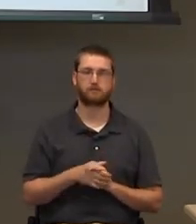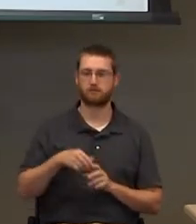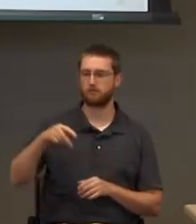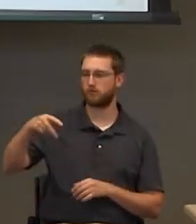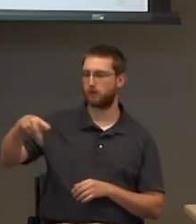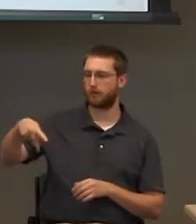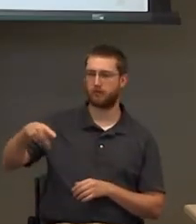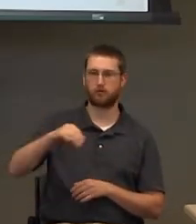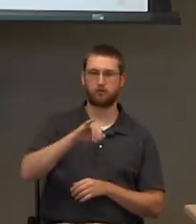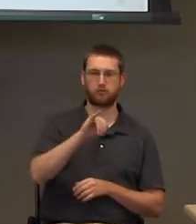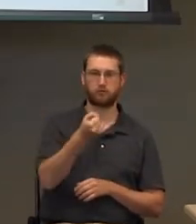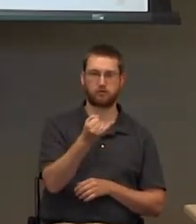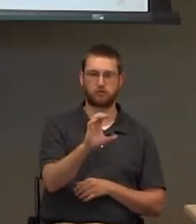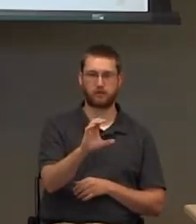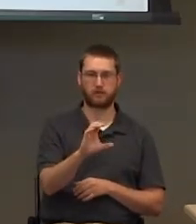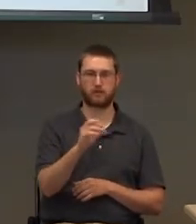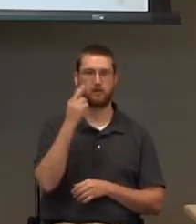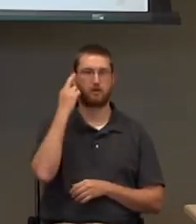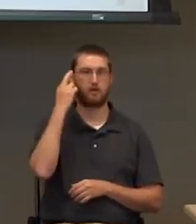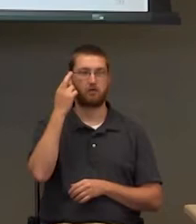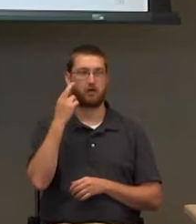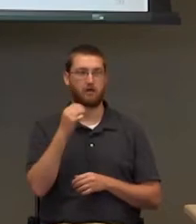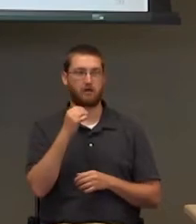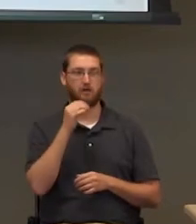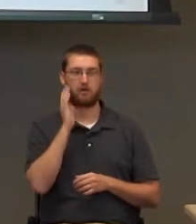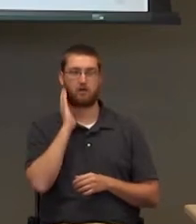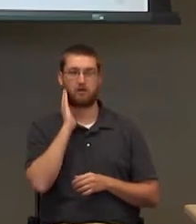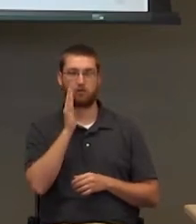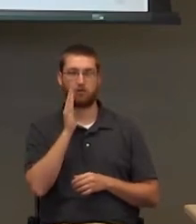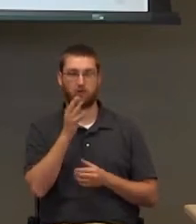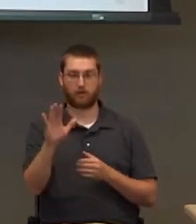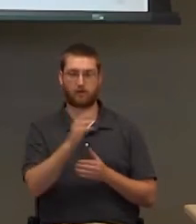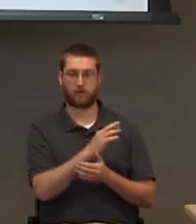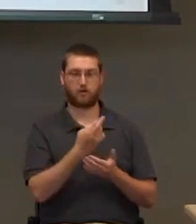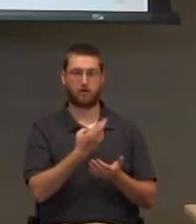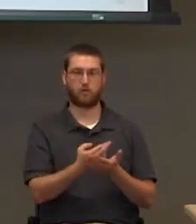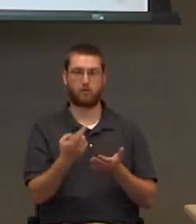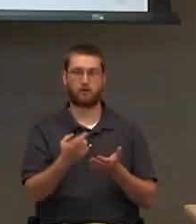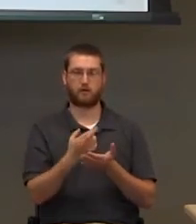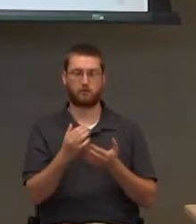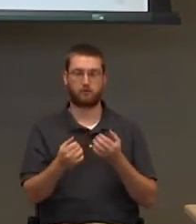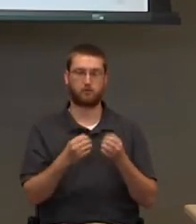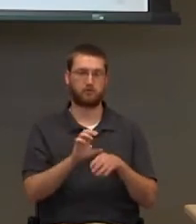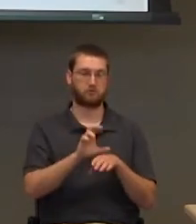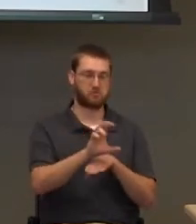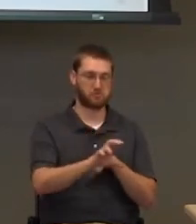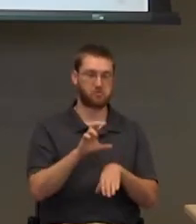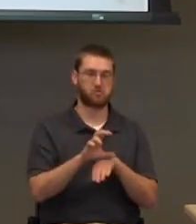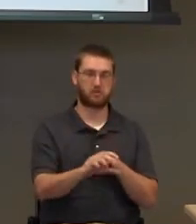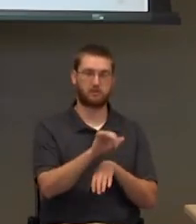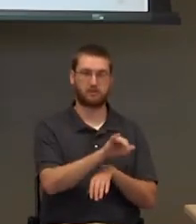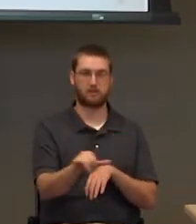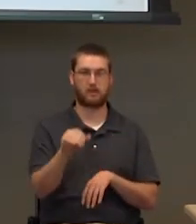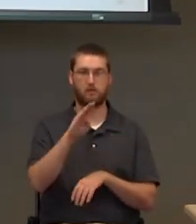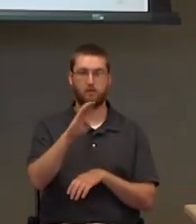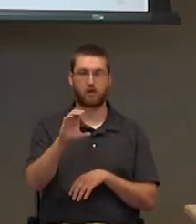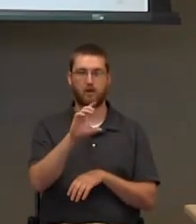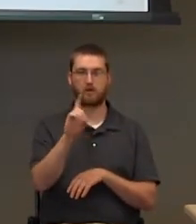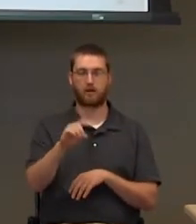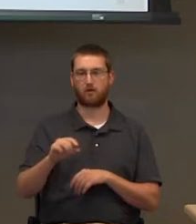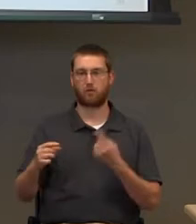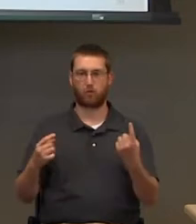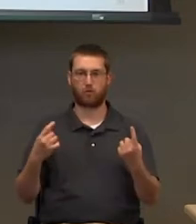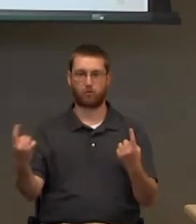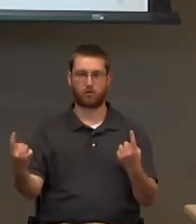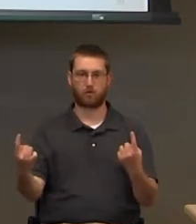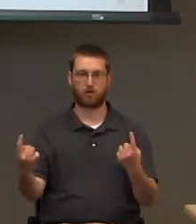Perryville and Junction City, because in reality they're probably not going to be putting the type of resources up that the county and Danville are, will have one seat, and as you can see